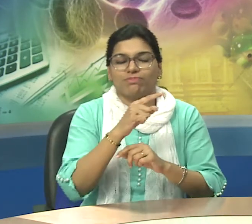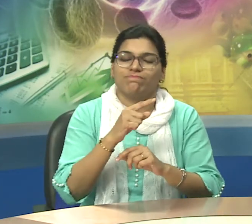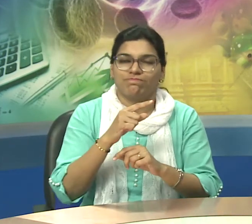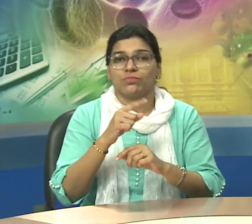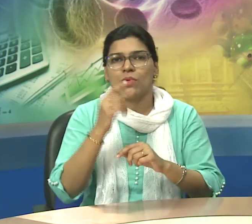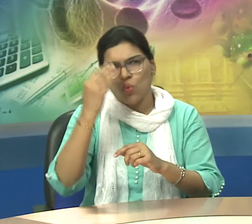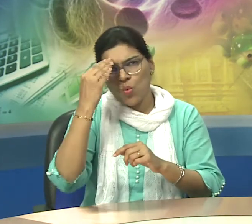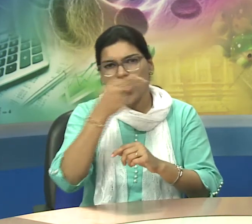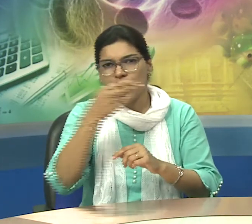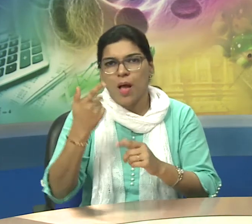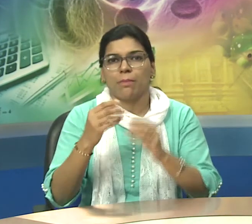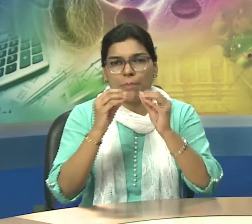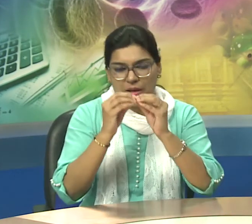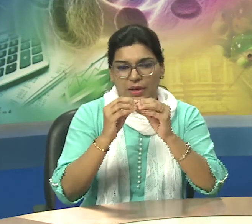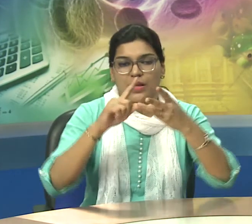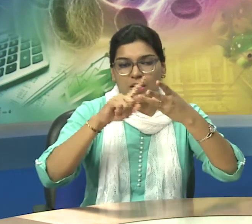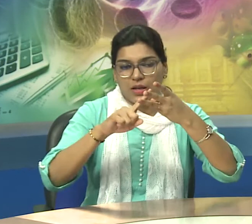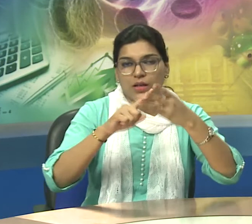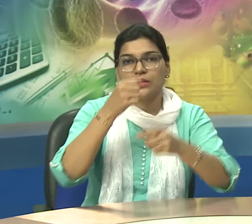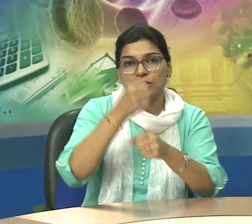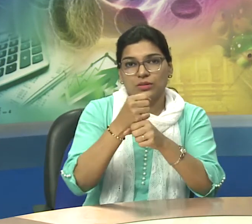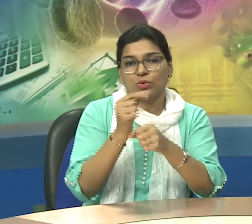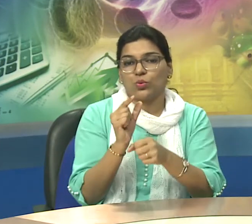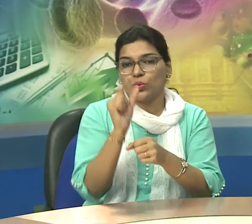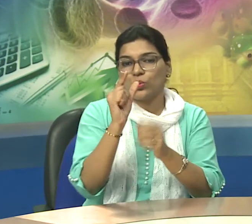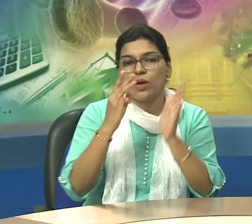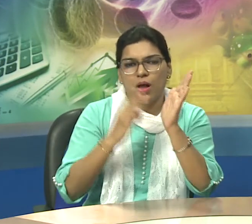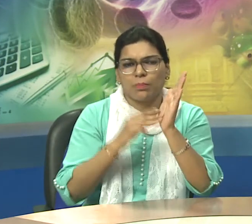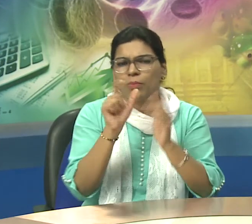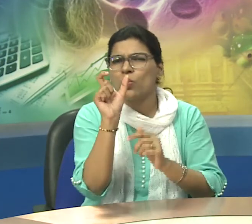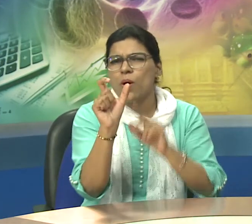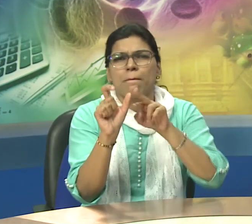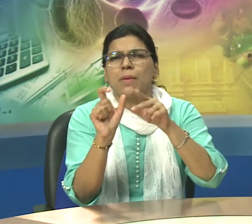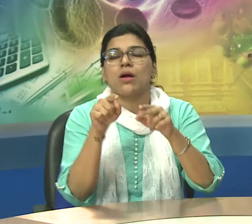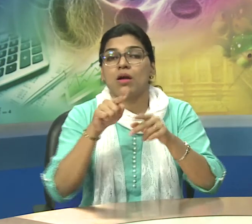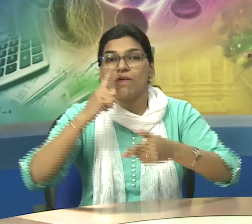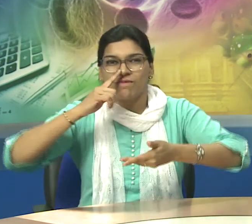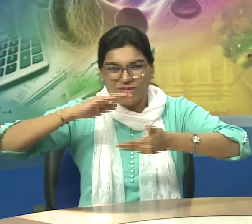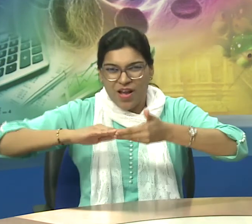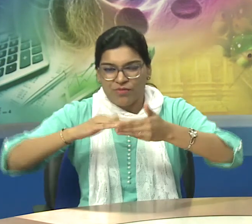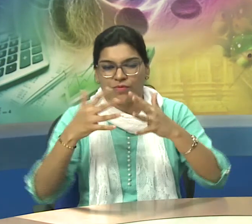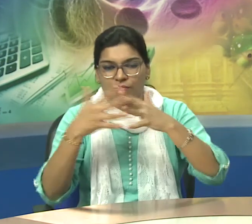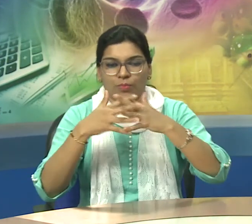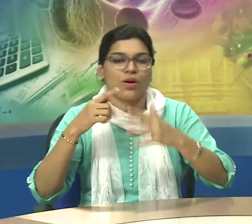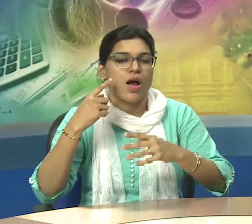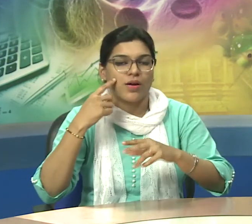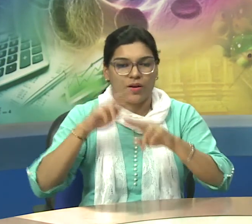Ustad Bismillah Khan called his Shehnai, referred it